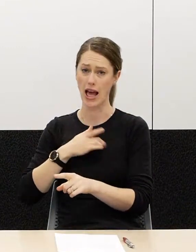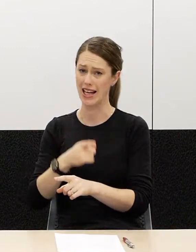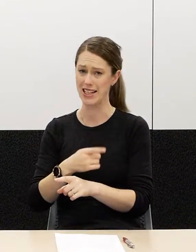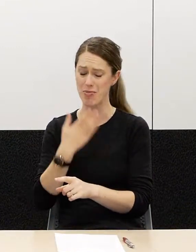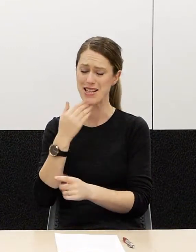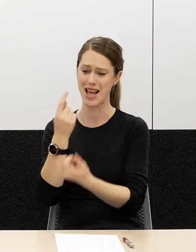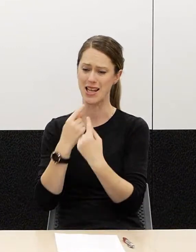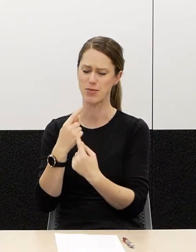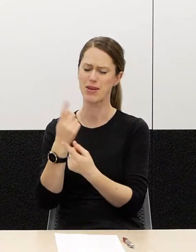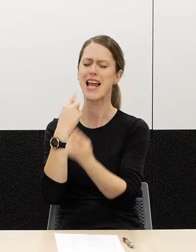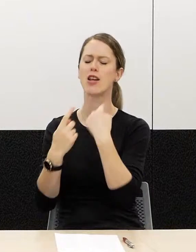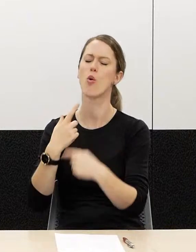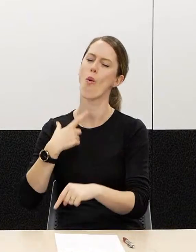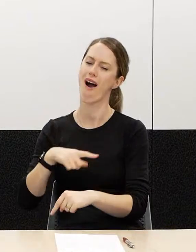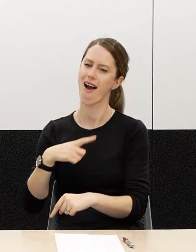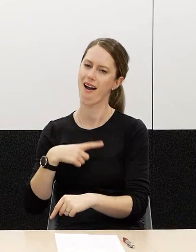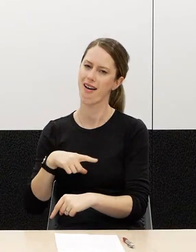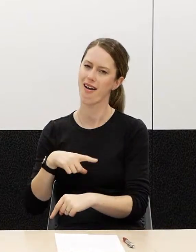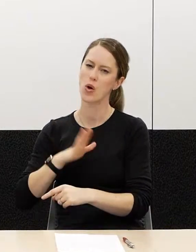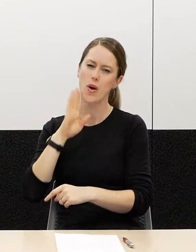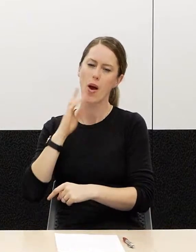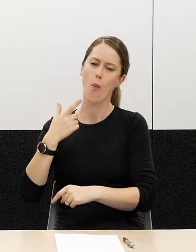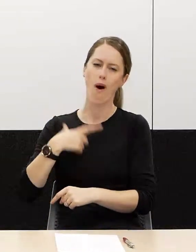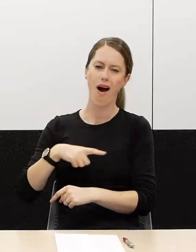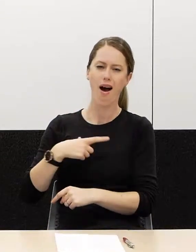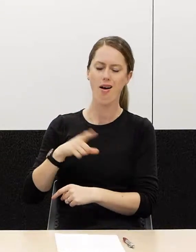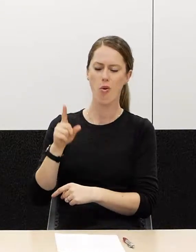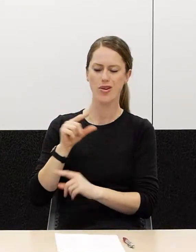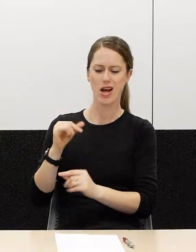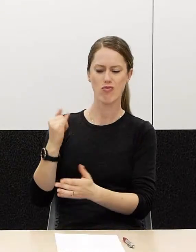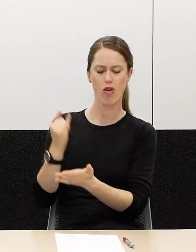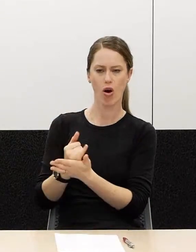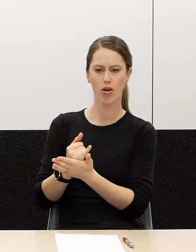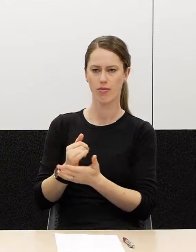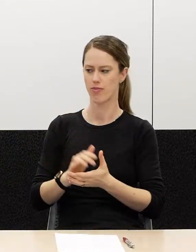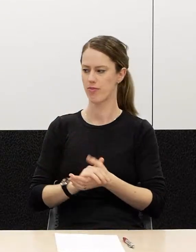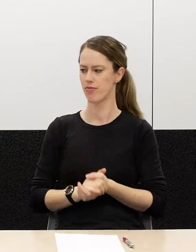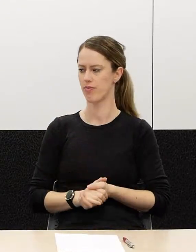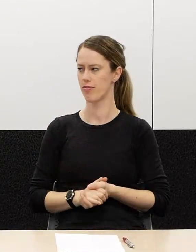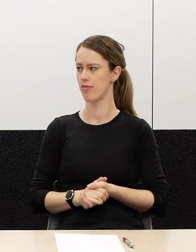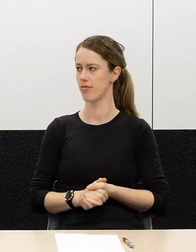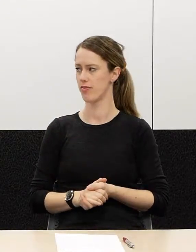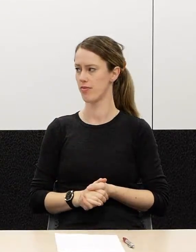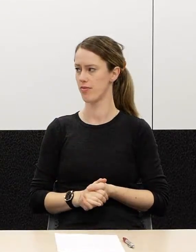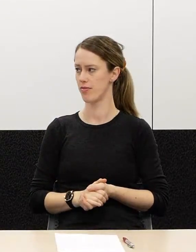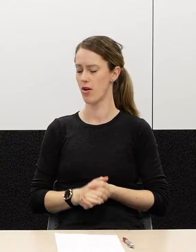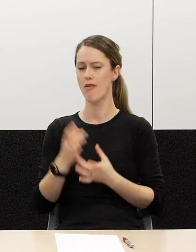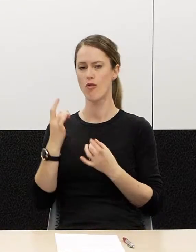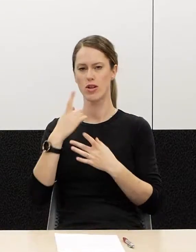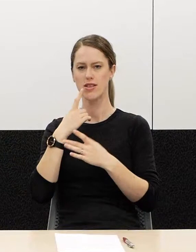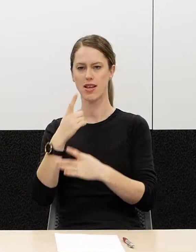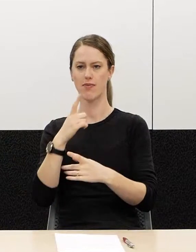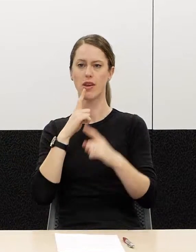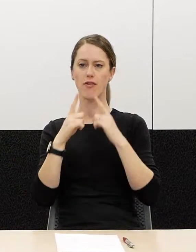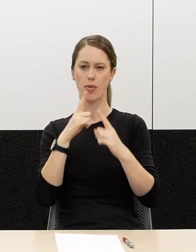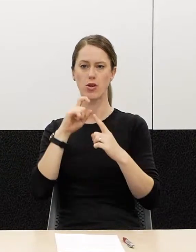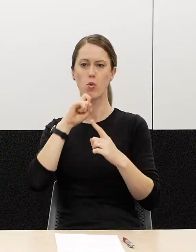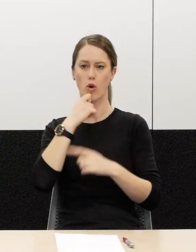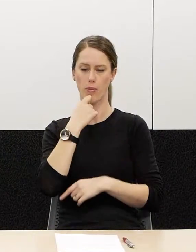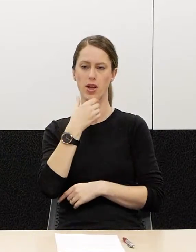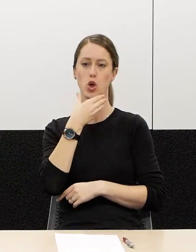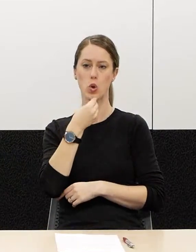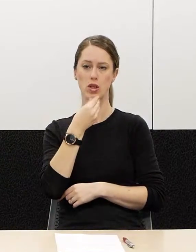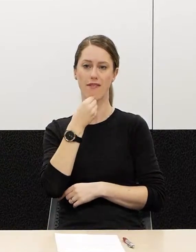tell us why. We want to hear why and what it is we've done wrong. And as I've already said, the information will be used